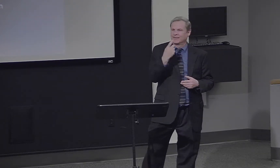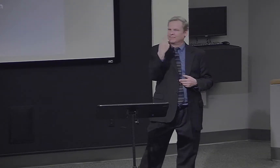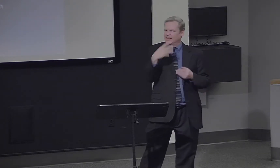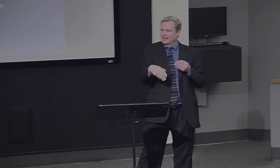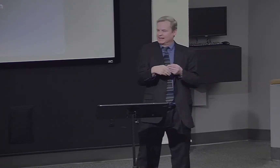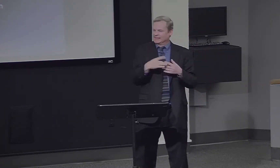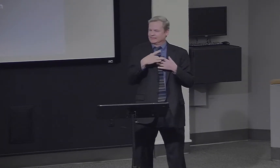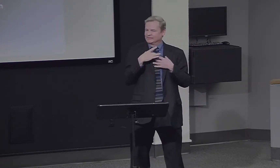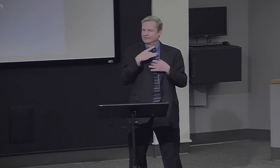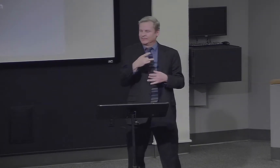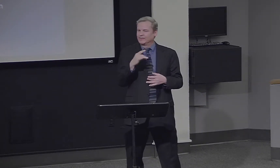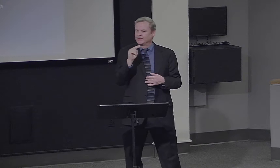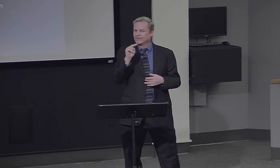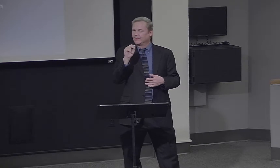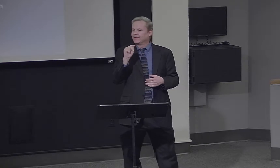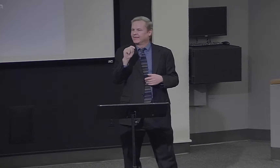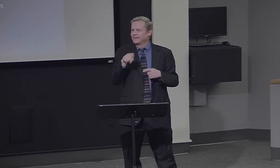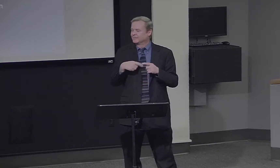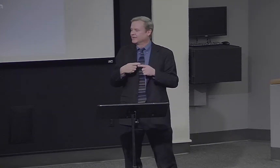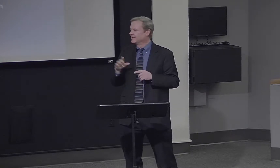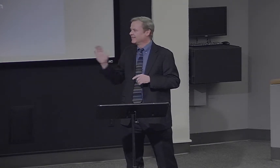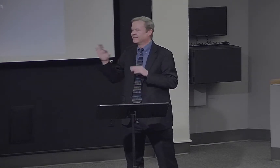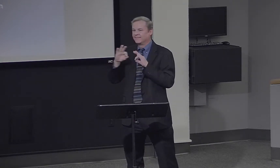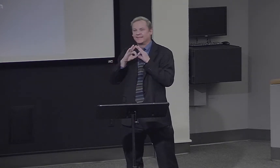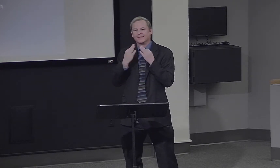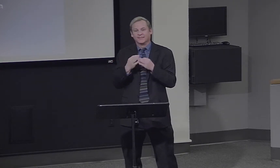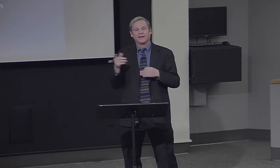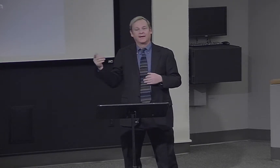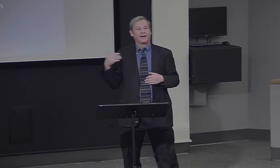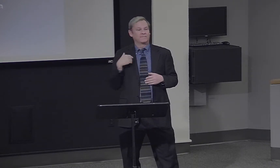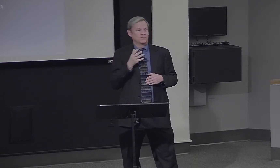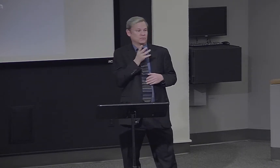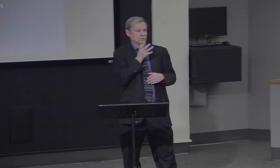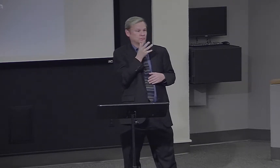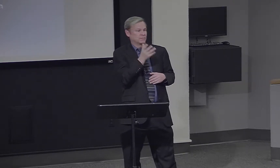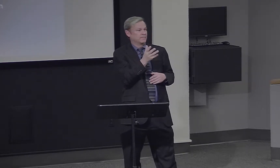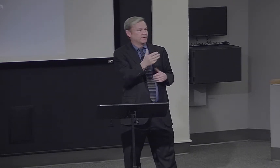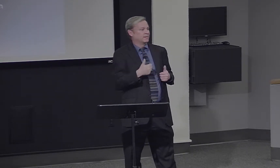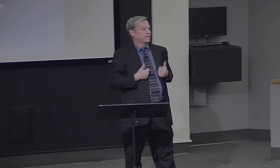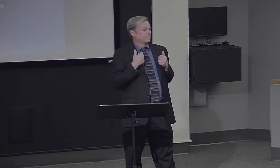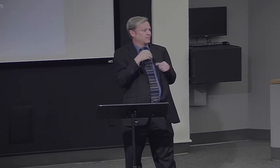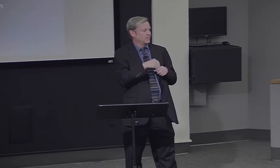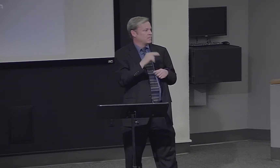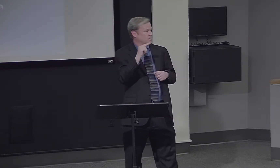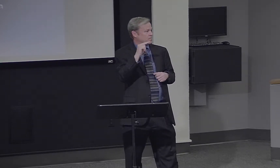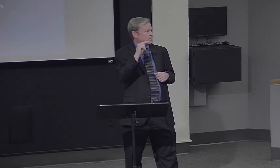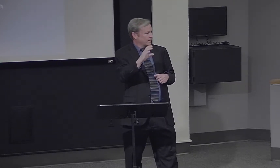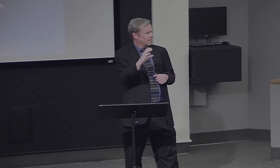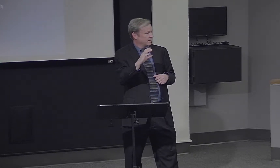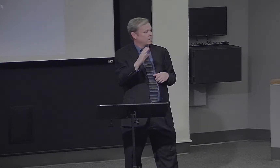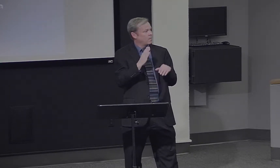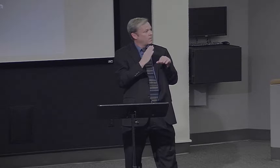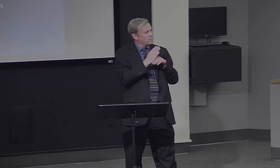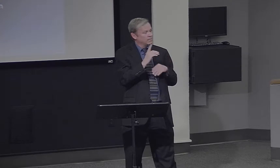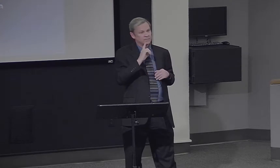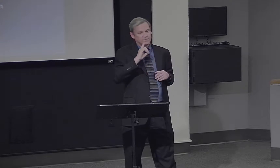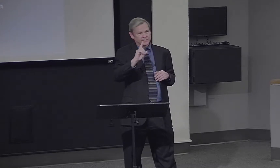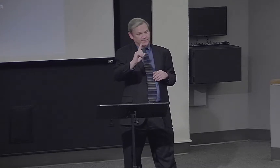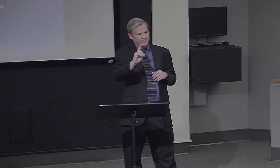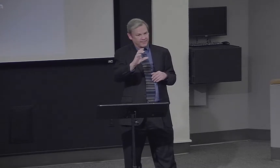As a mother, she is proud of her daughter presenting today. To share a little bit about Pamela's family, Pamela has a grandmother